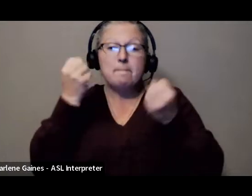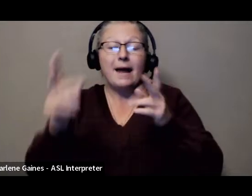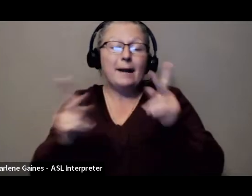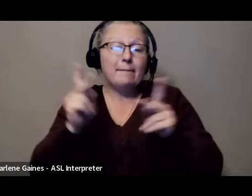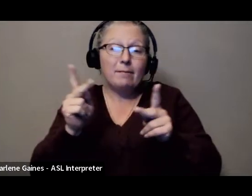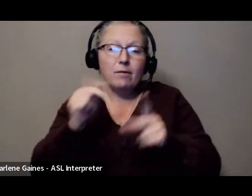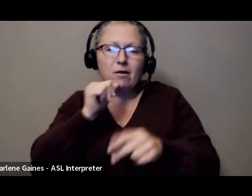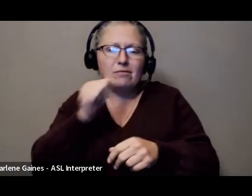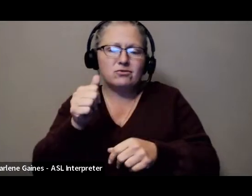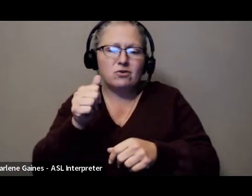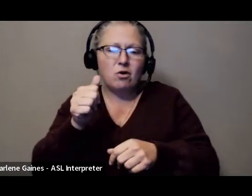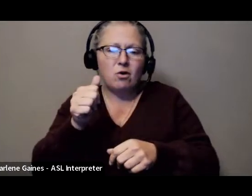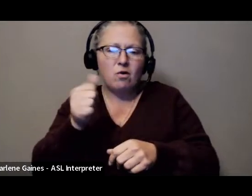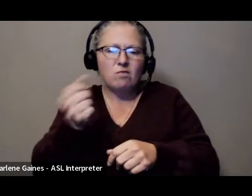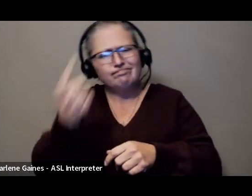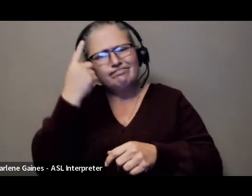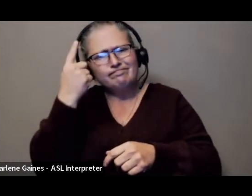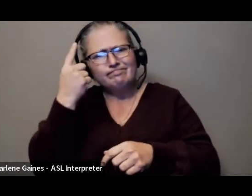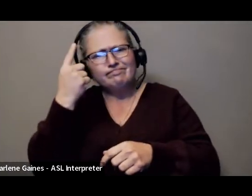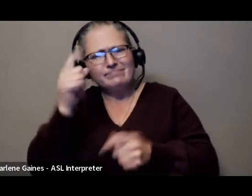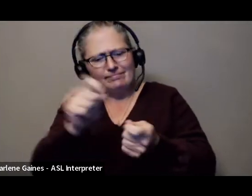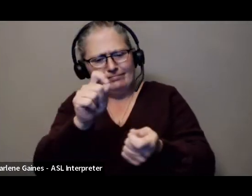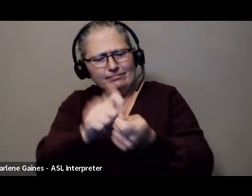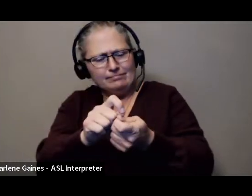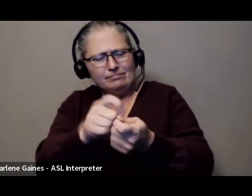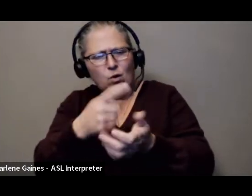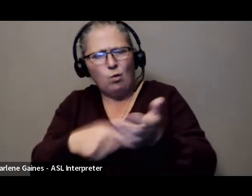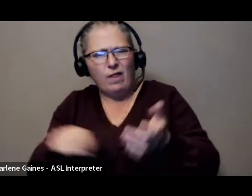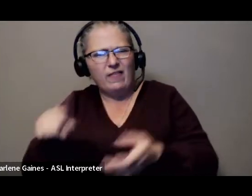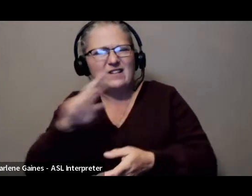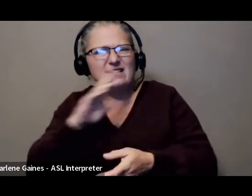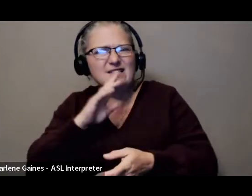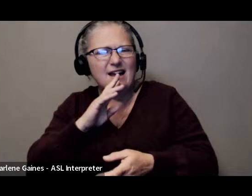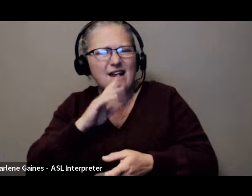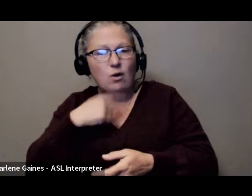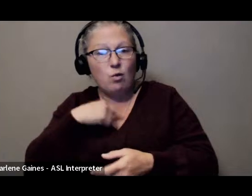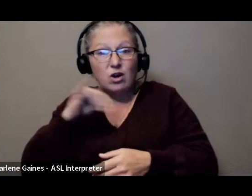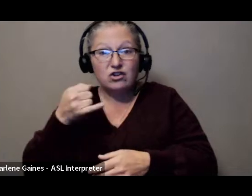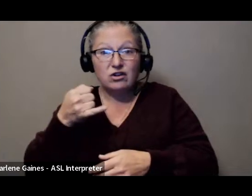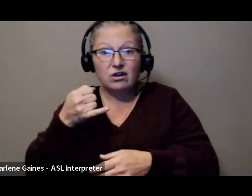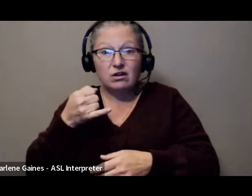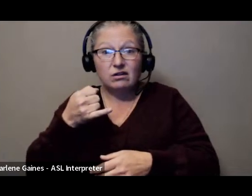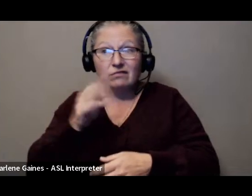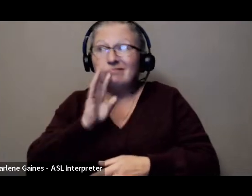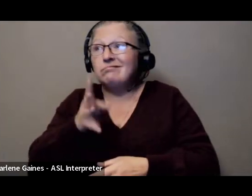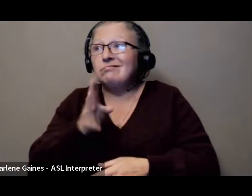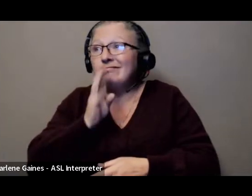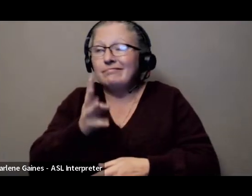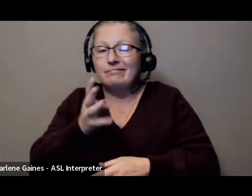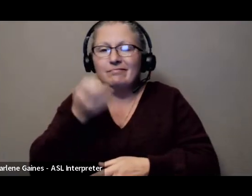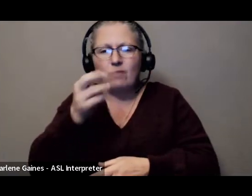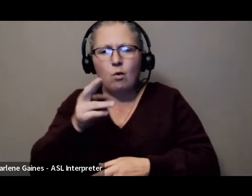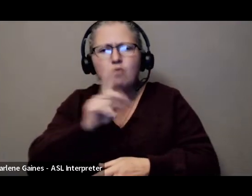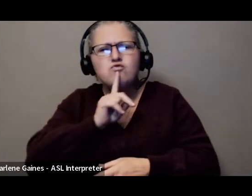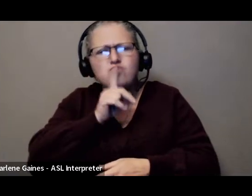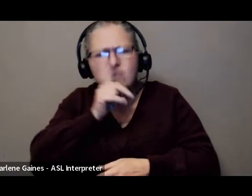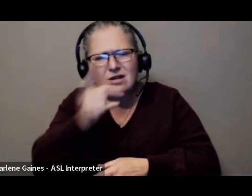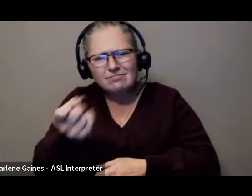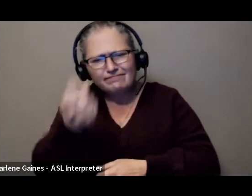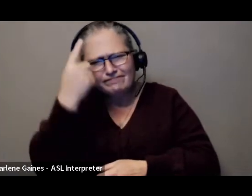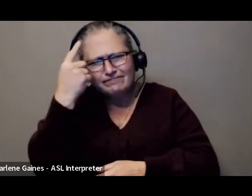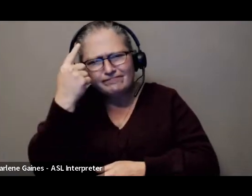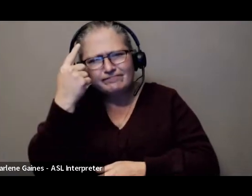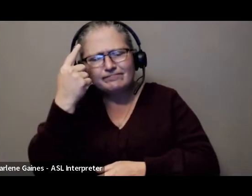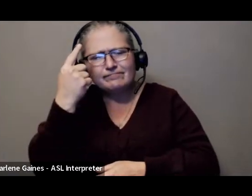people really understand exactly what they're saying. Are we just regurgitating something, or are we truly